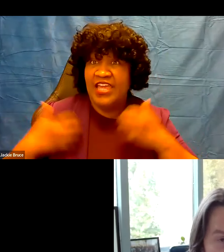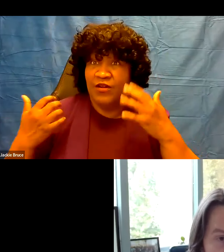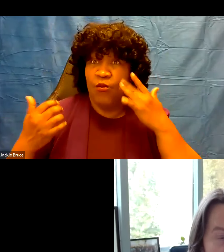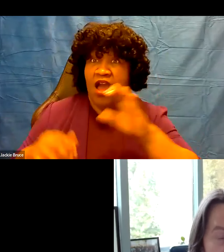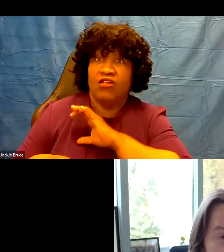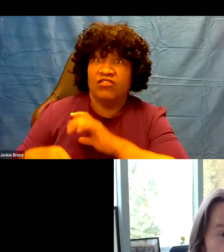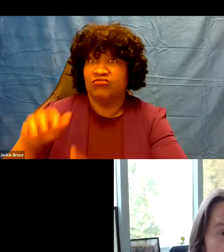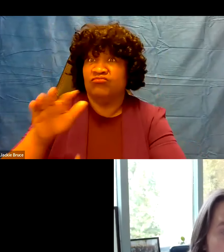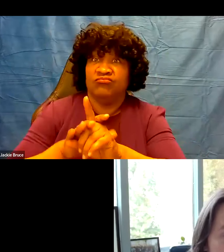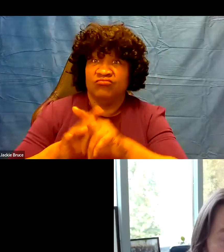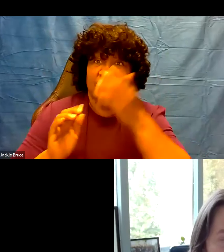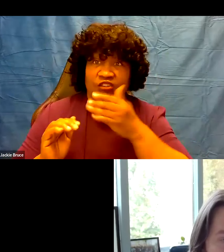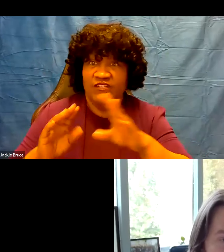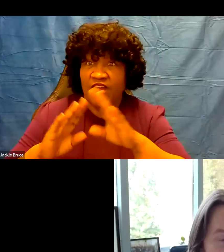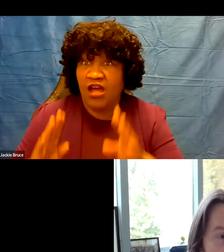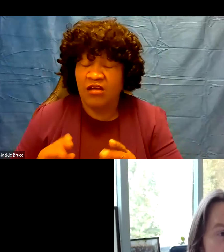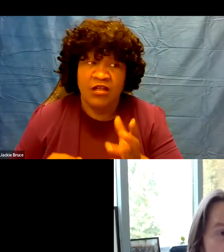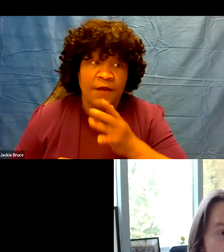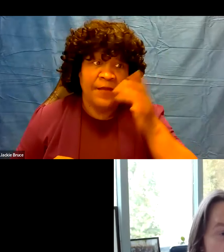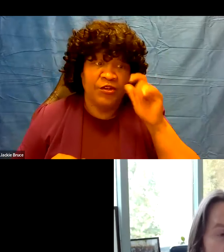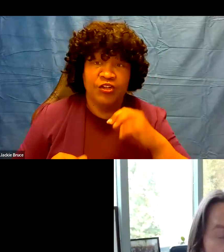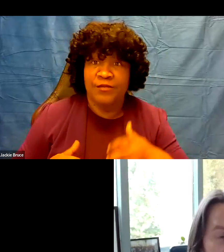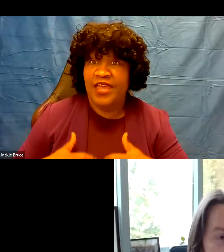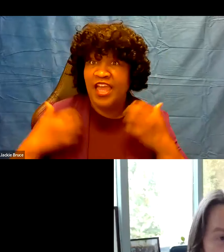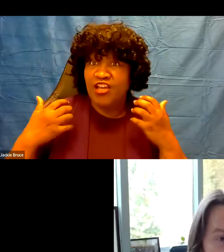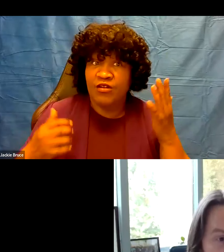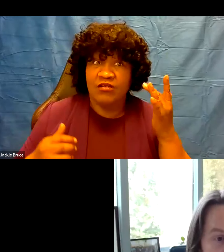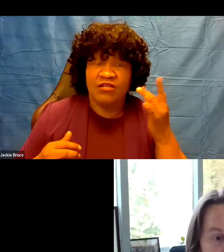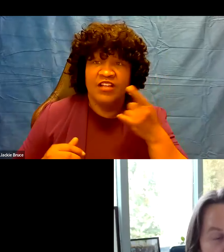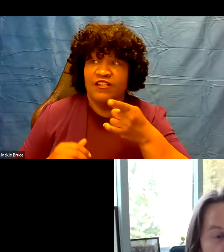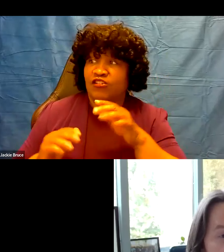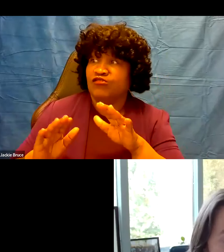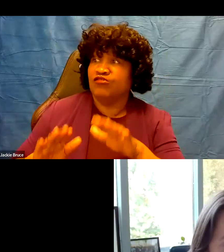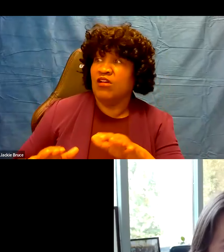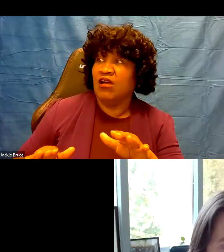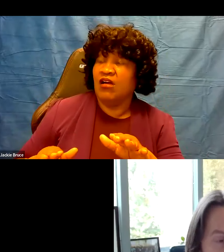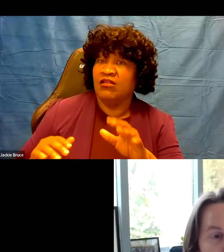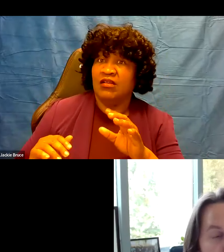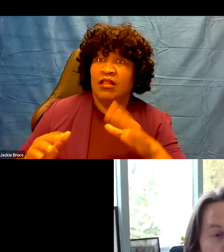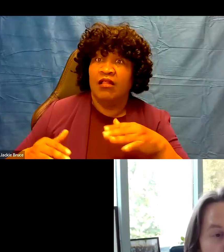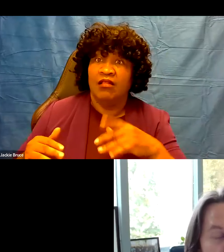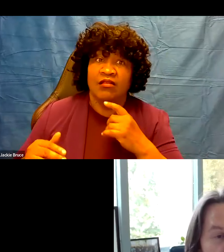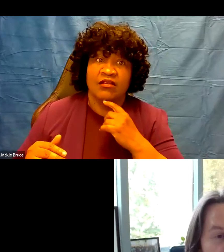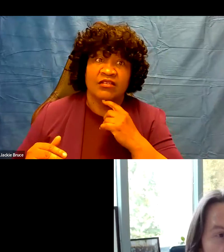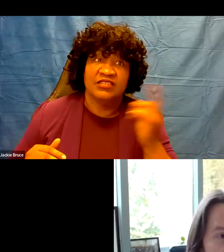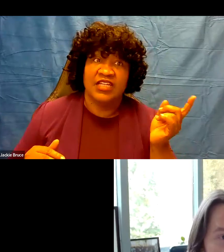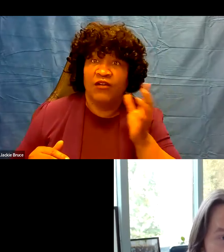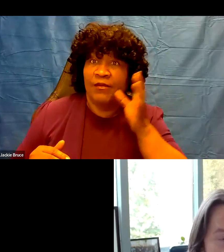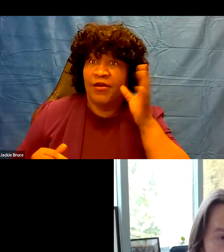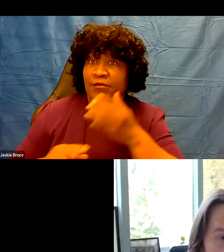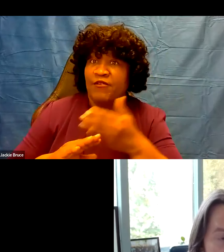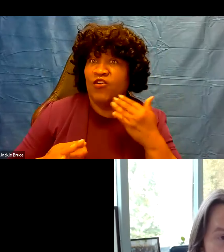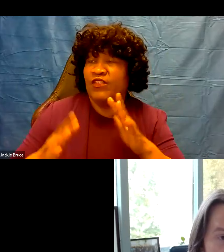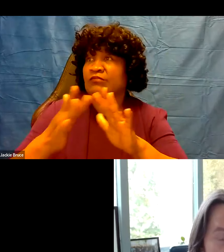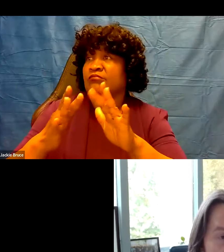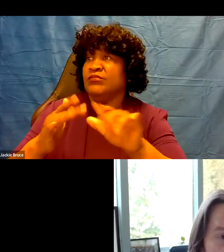showed up in front of their house, or they're angry because their child didn't tell them before they reached out to